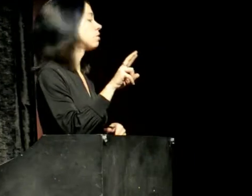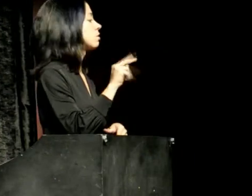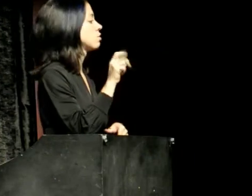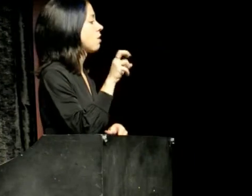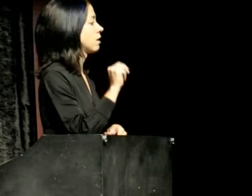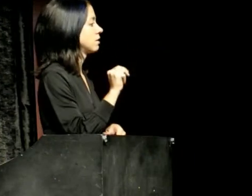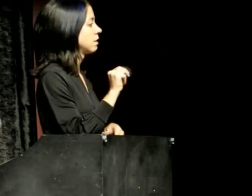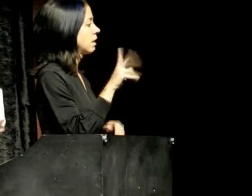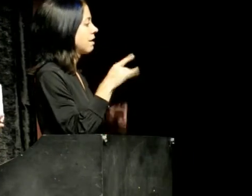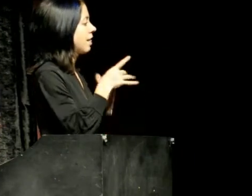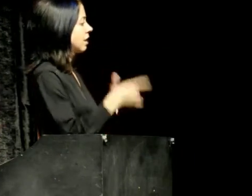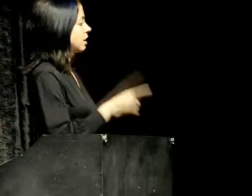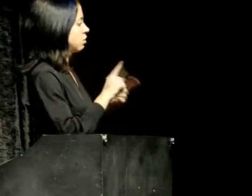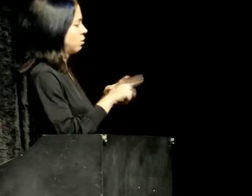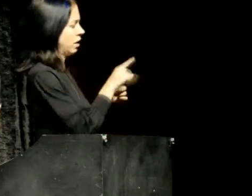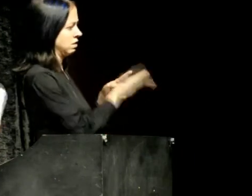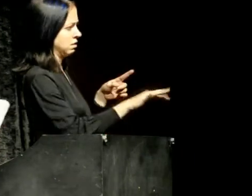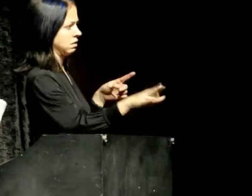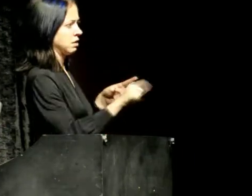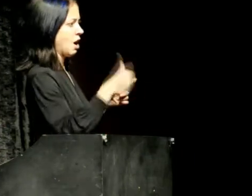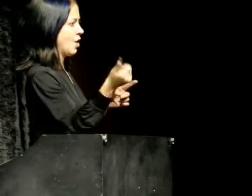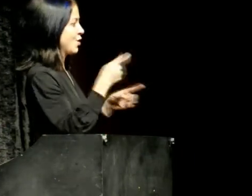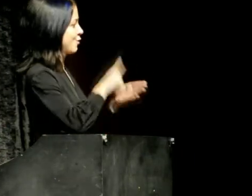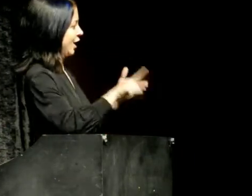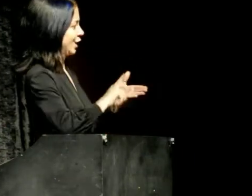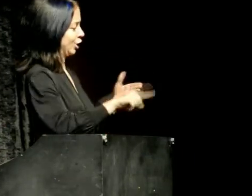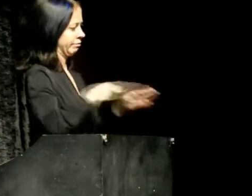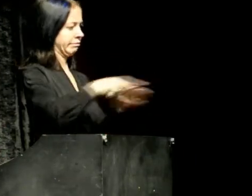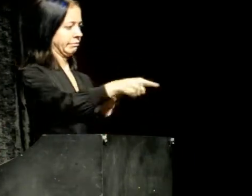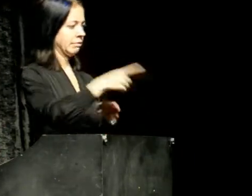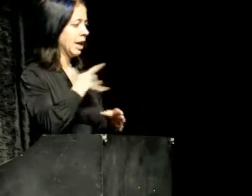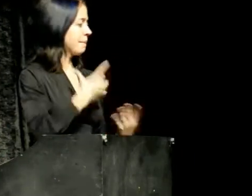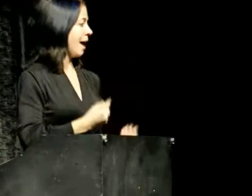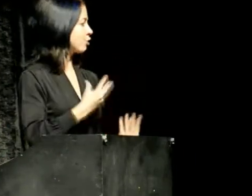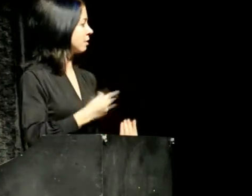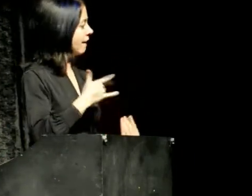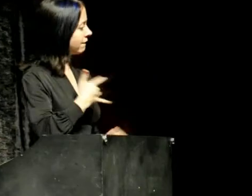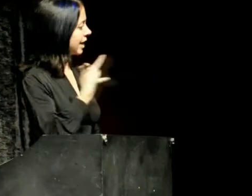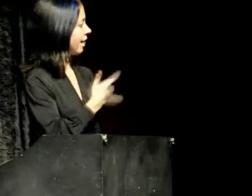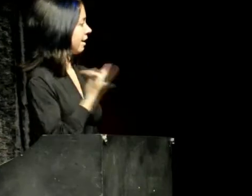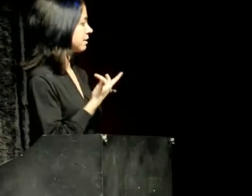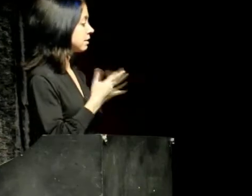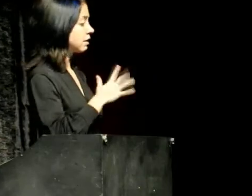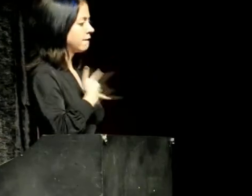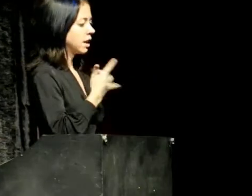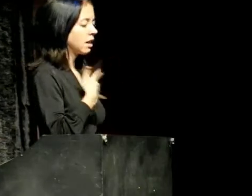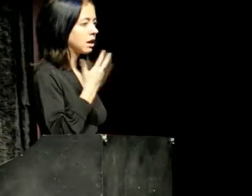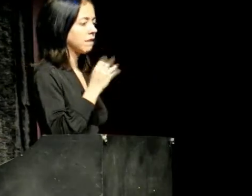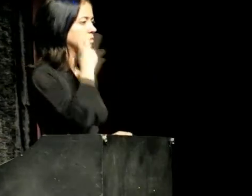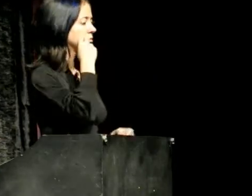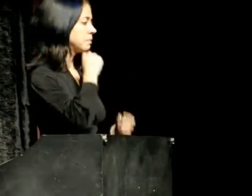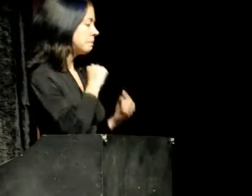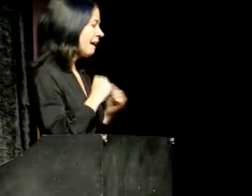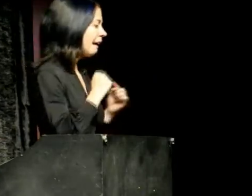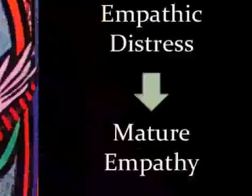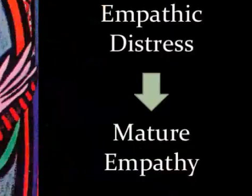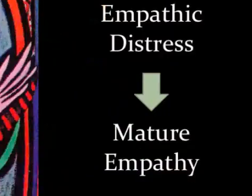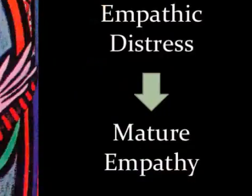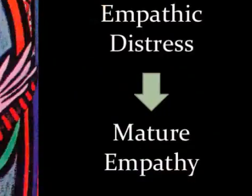of research based on compassion and feeling whether you're going through pain,